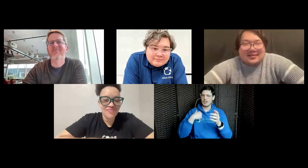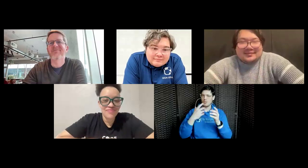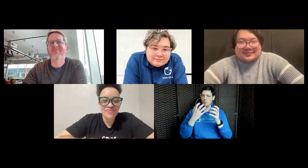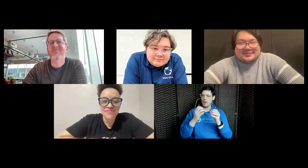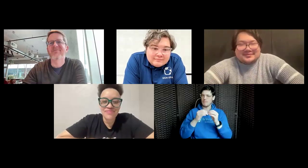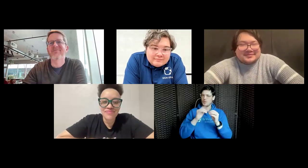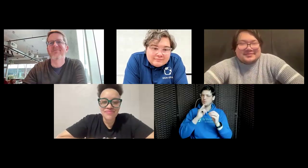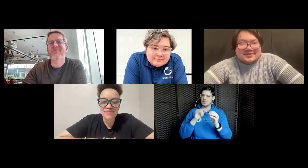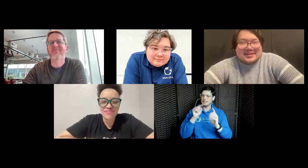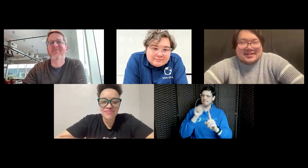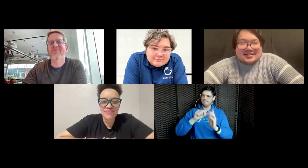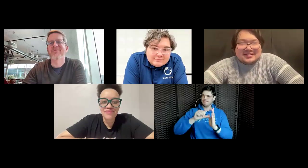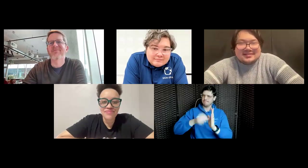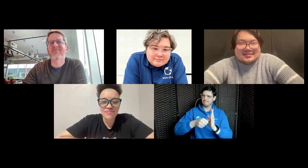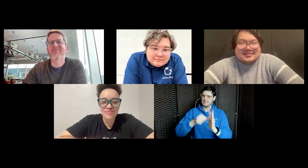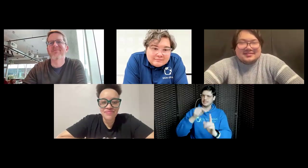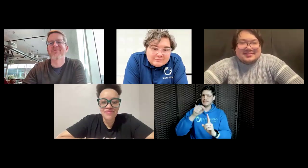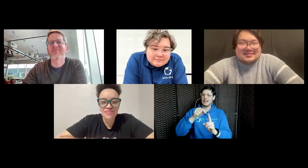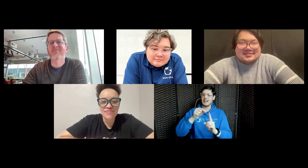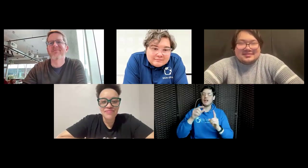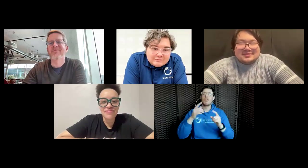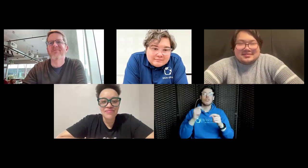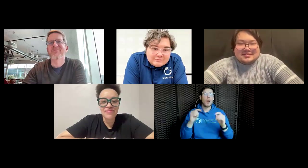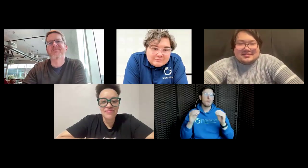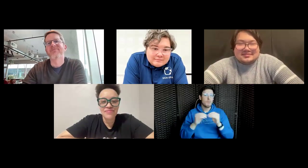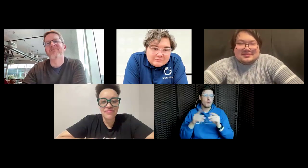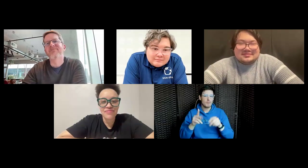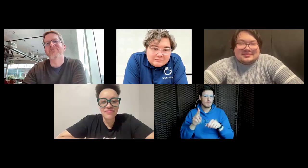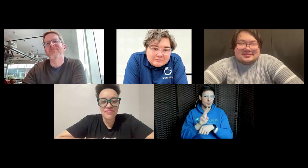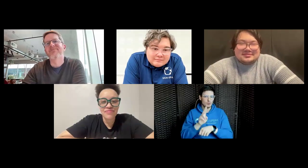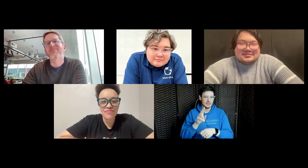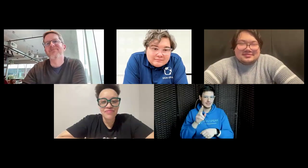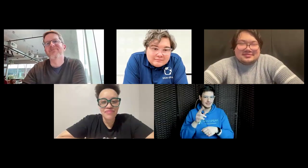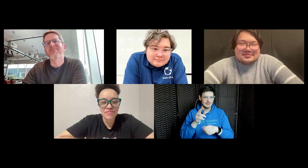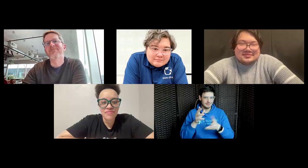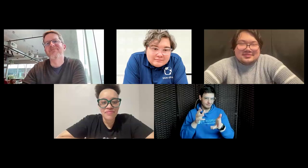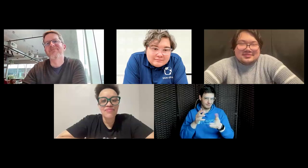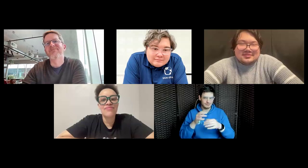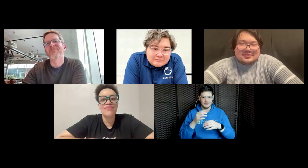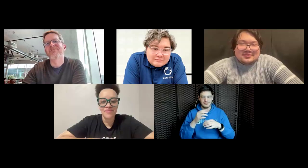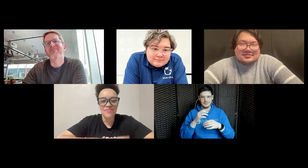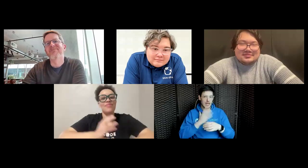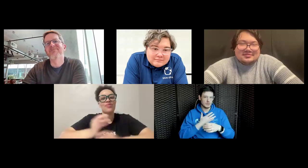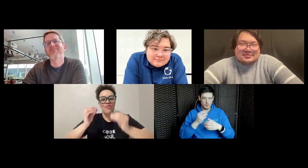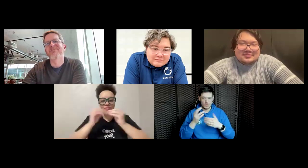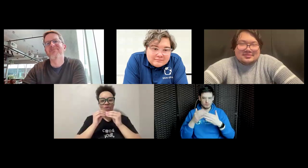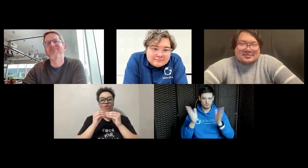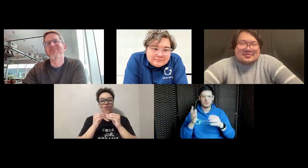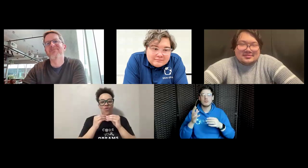Yeah, what you were just commenting about, I really want to emphasize that too, that the more people use